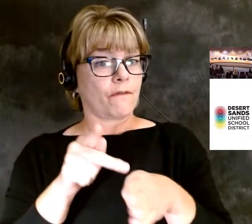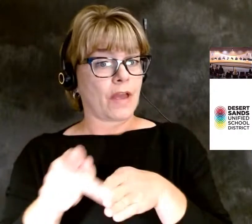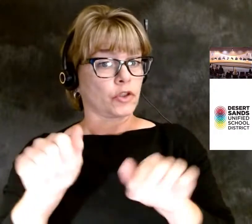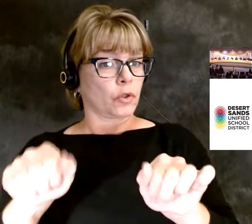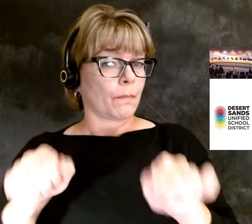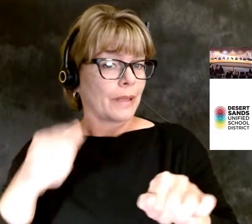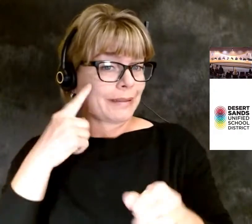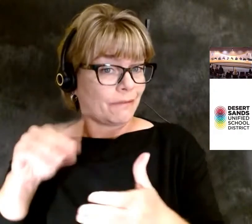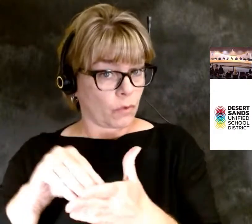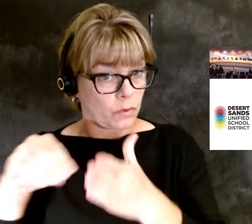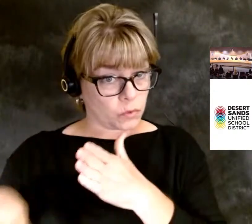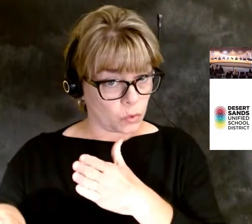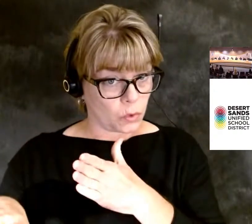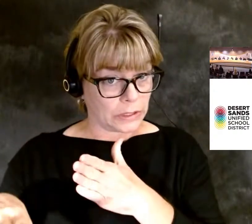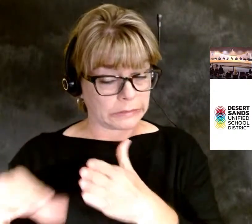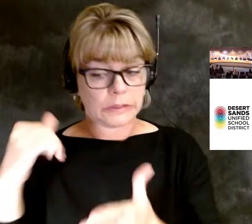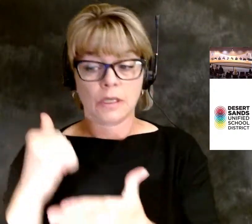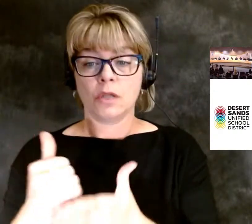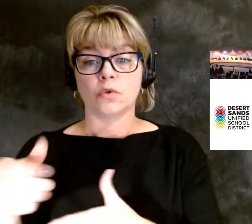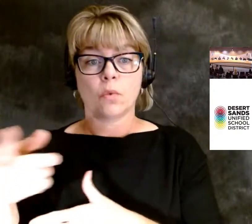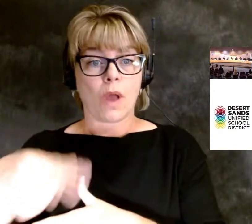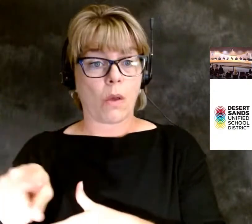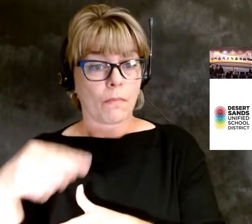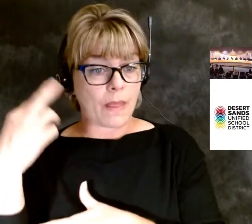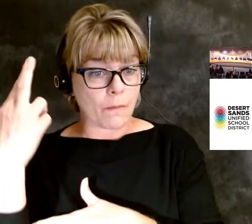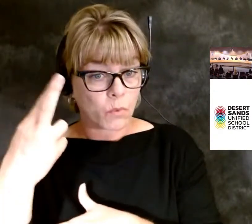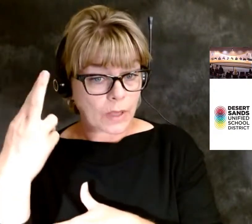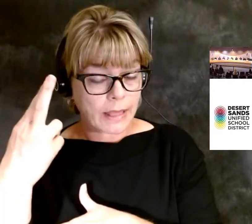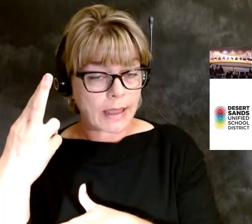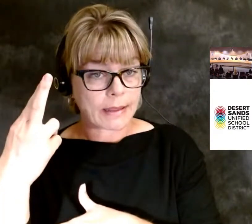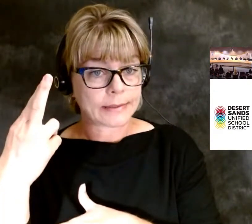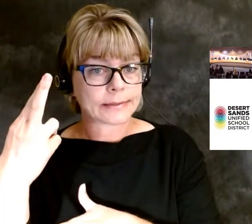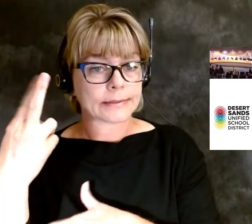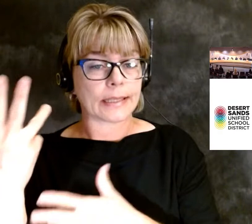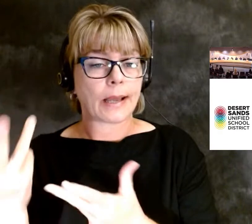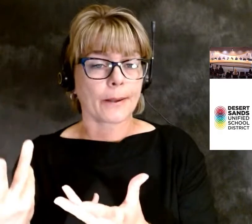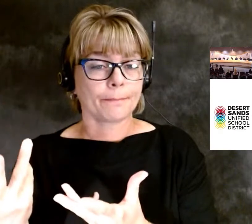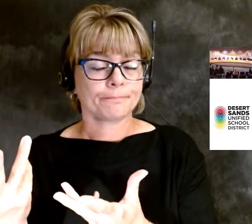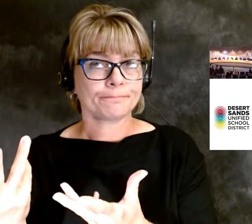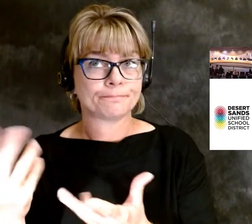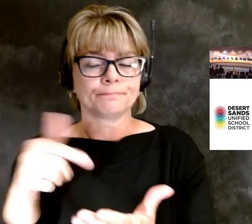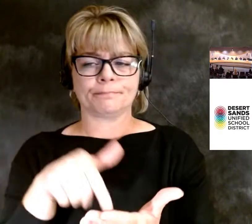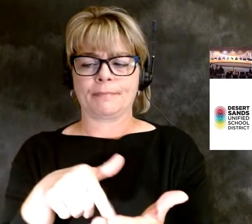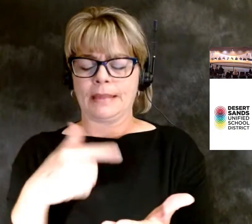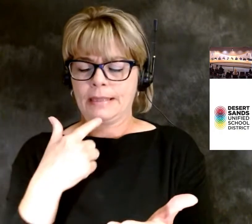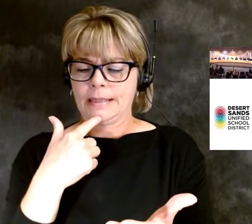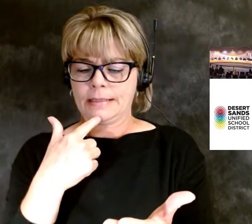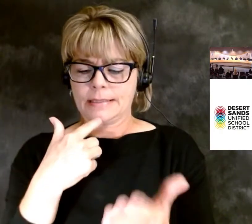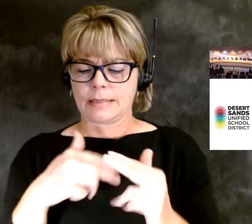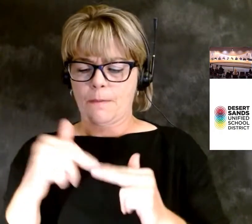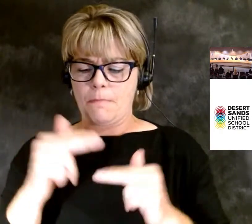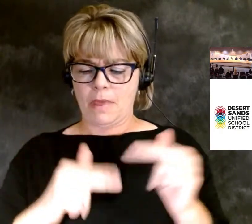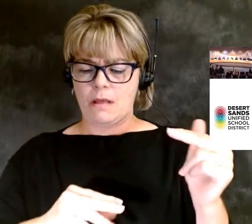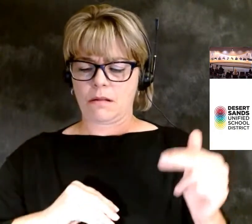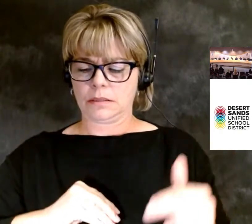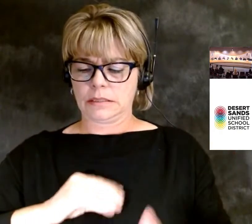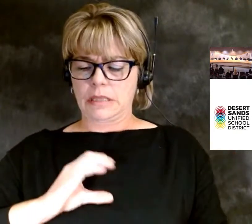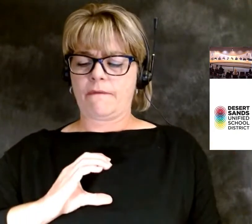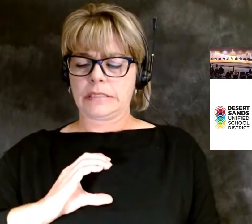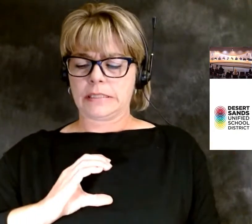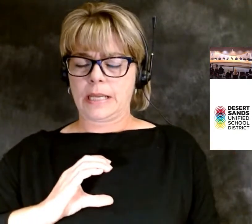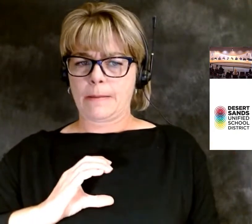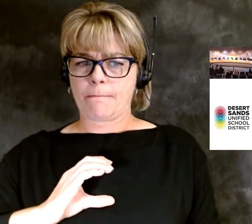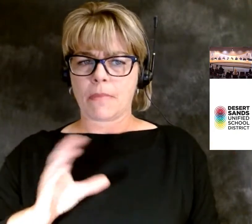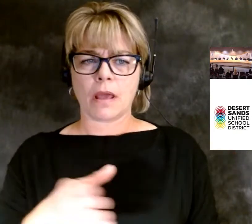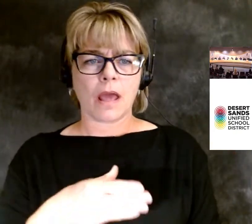them realize build self-esteem and